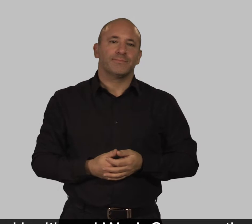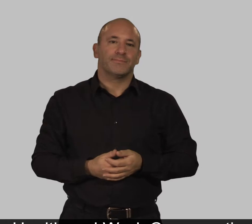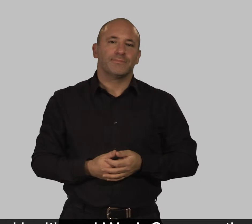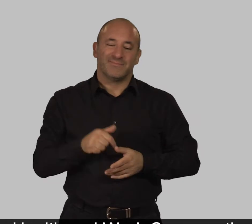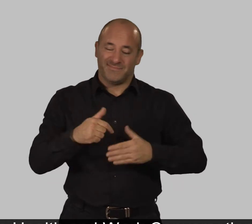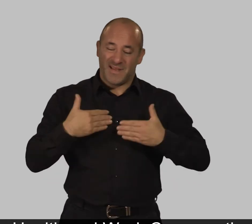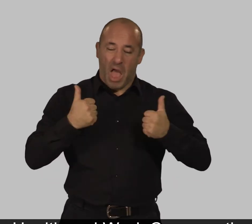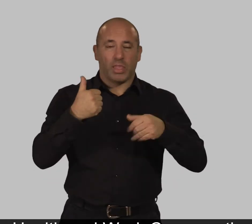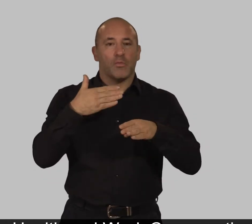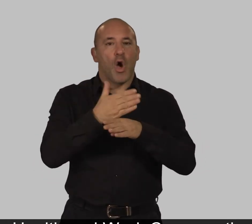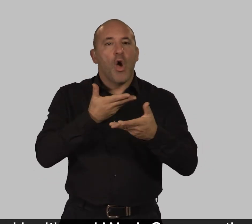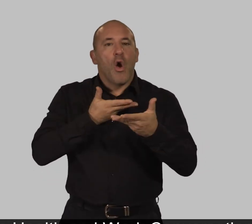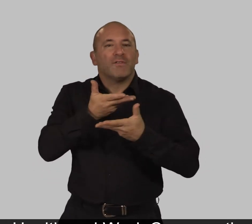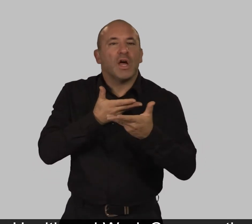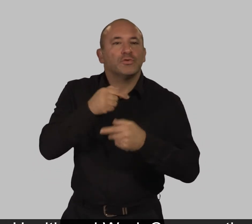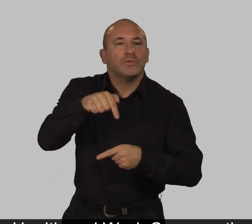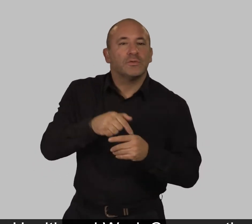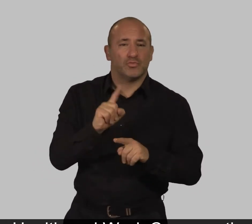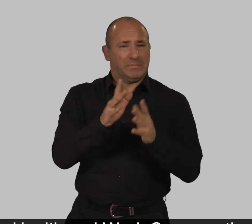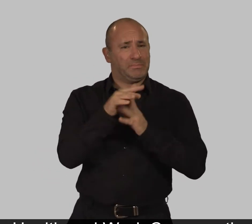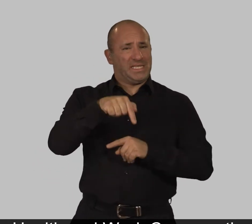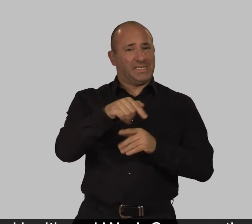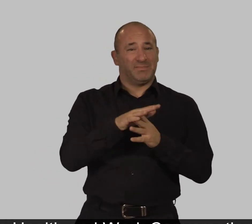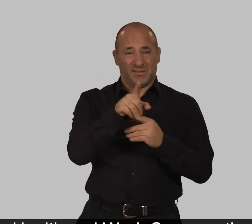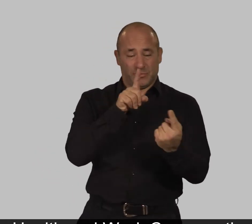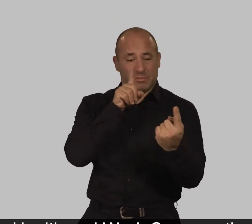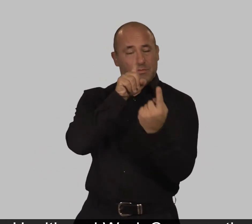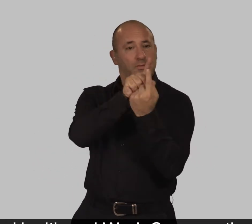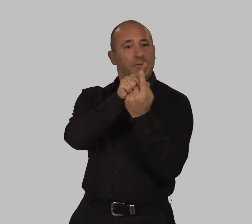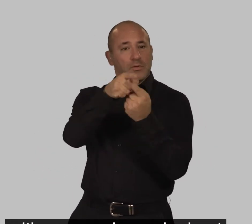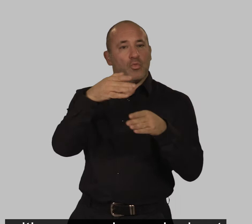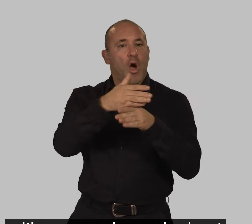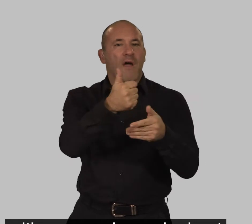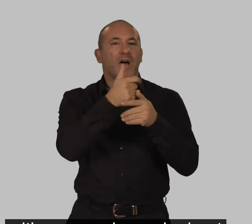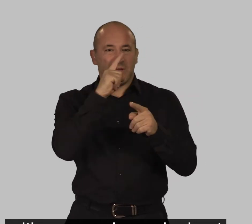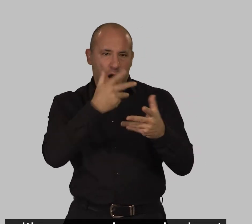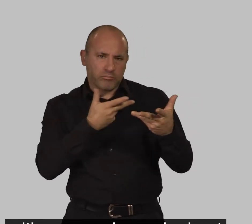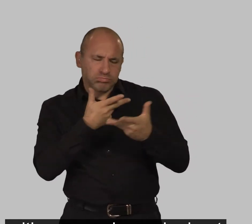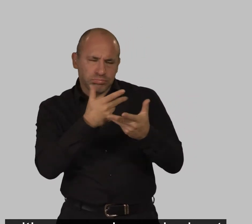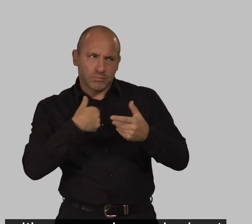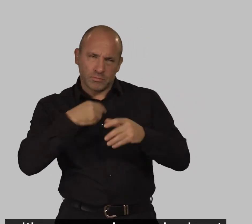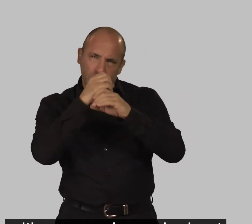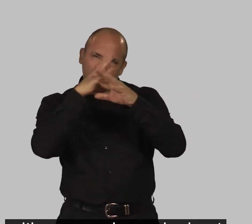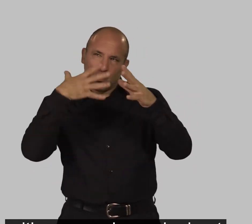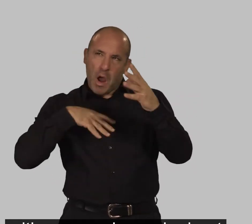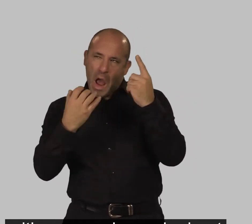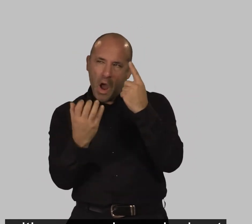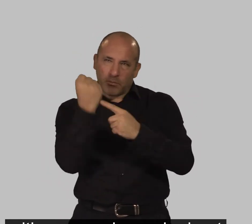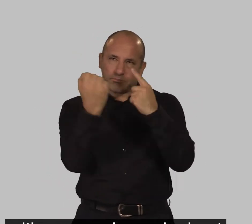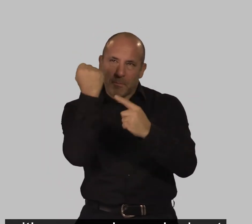The Health and Work Conversation is a conversation you can have with your work coach about your goals for the